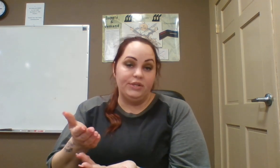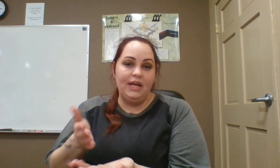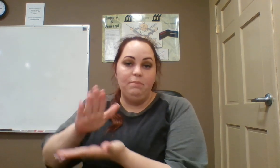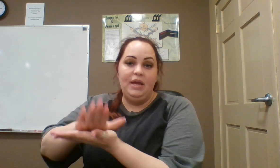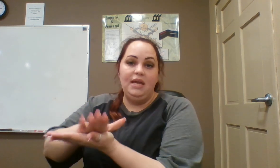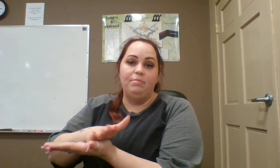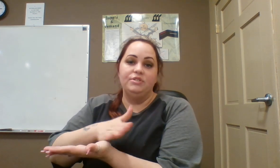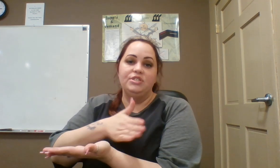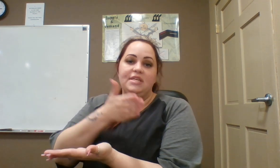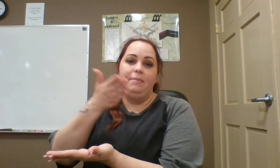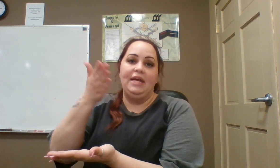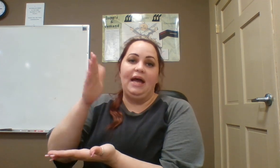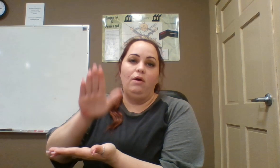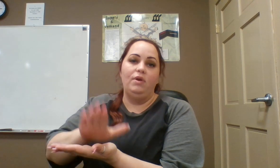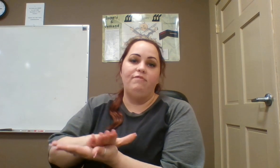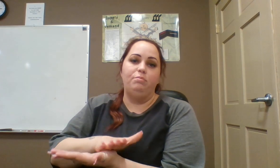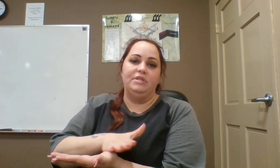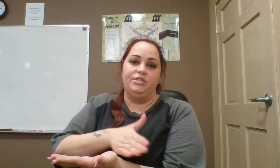and paper just coming out of a printer.